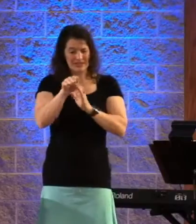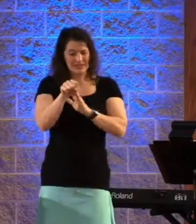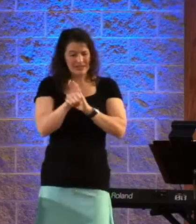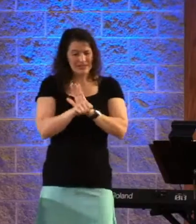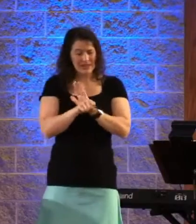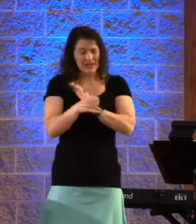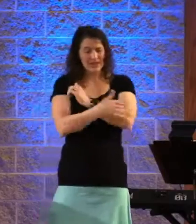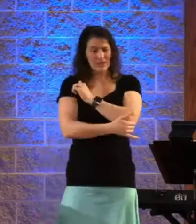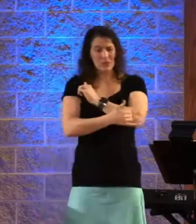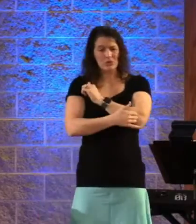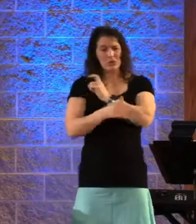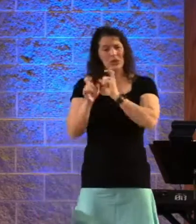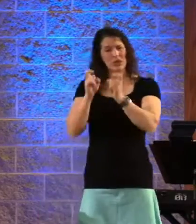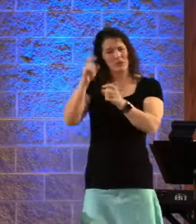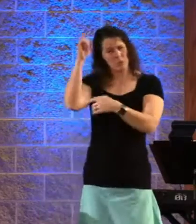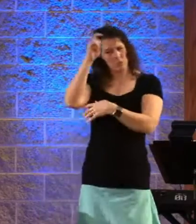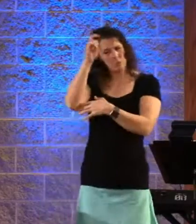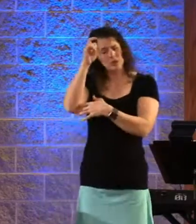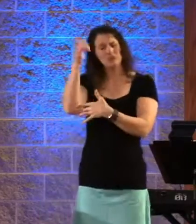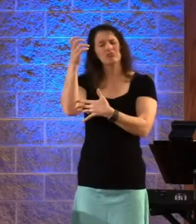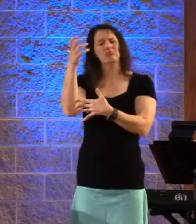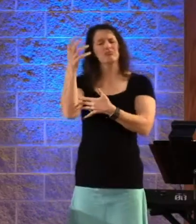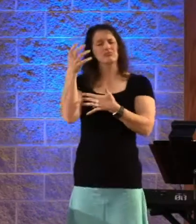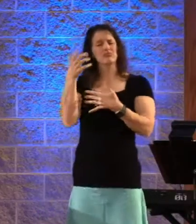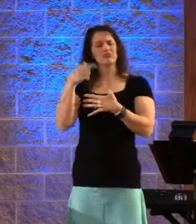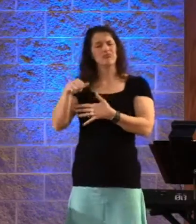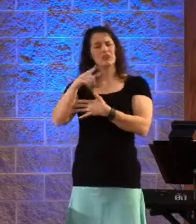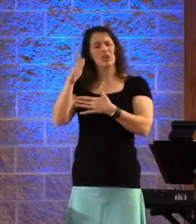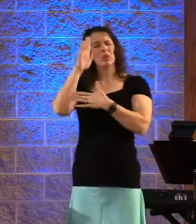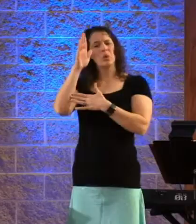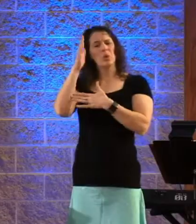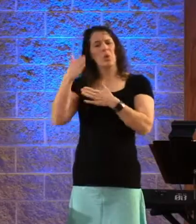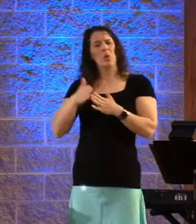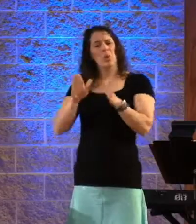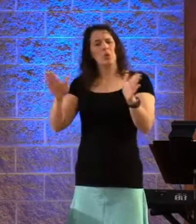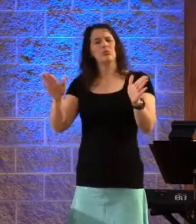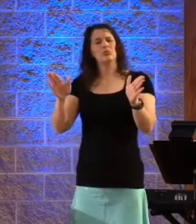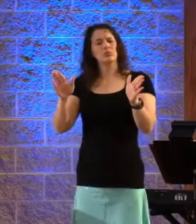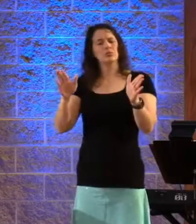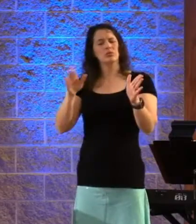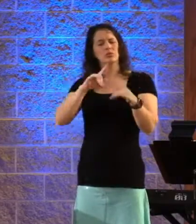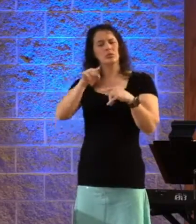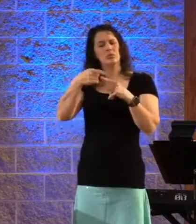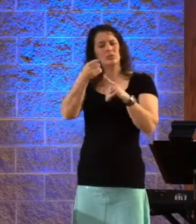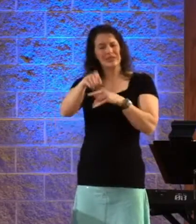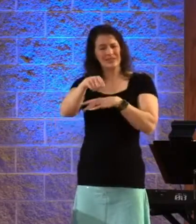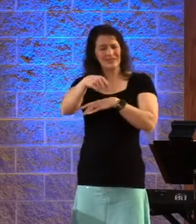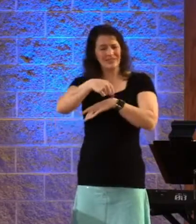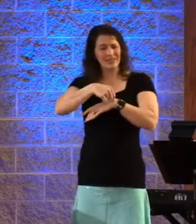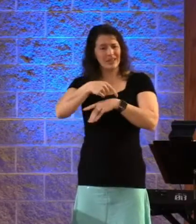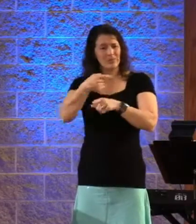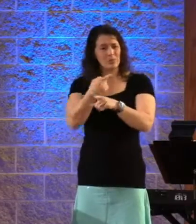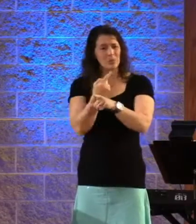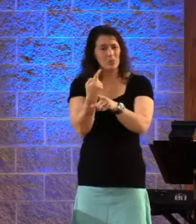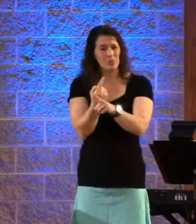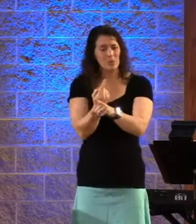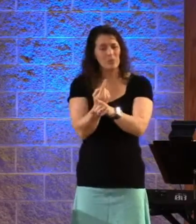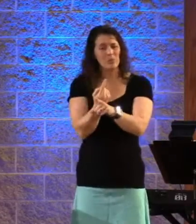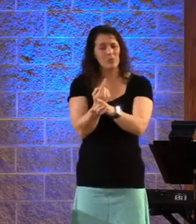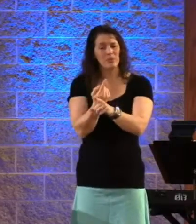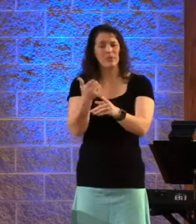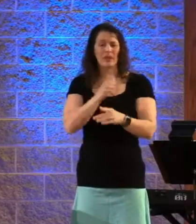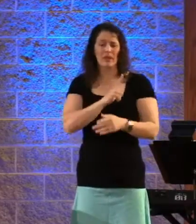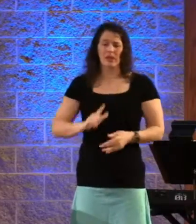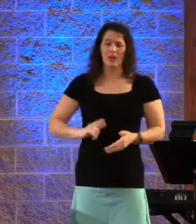that they would open things up as needed when the time is right. And Lord, I pray for the hearts of the